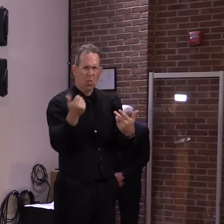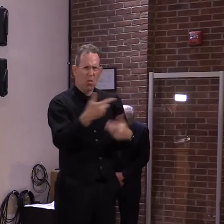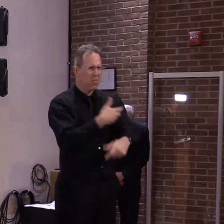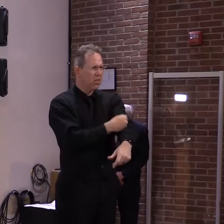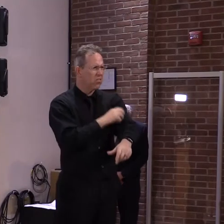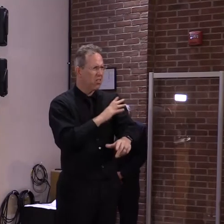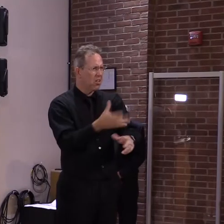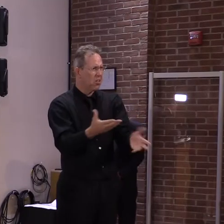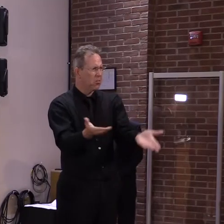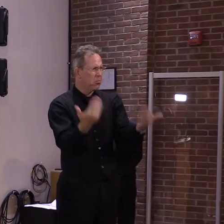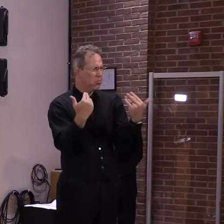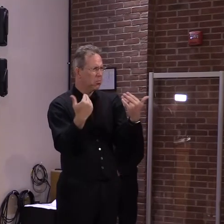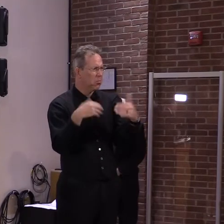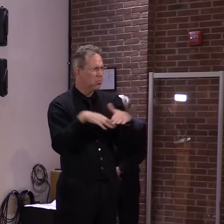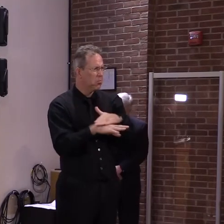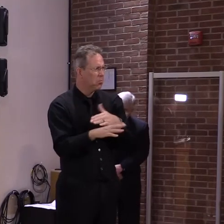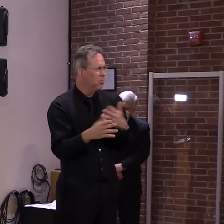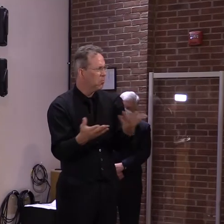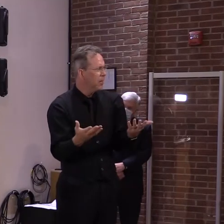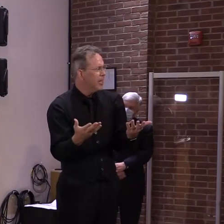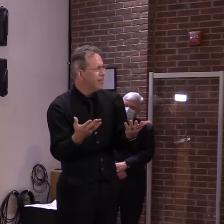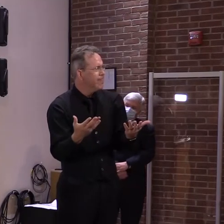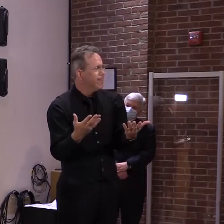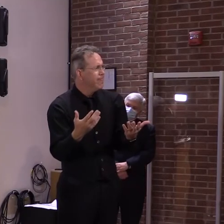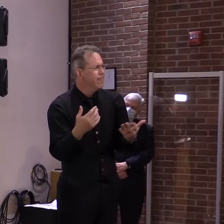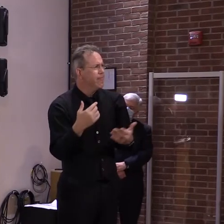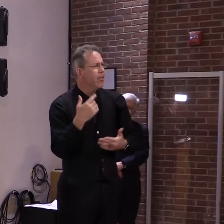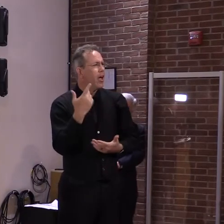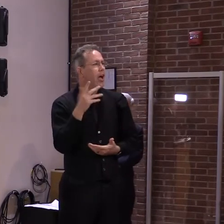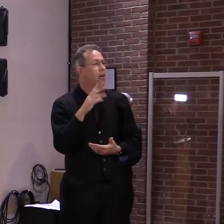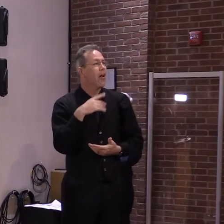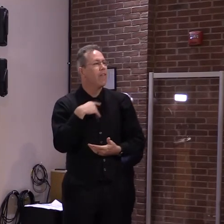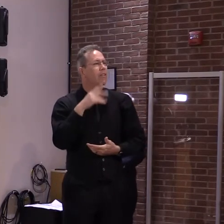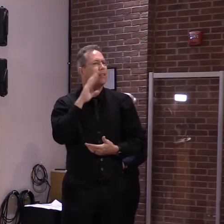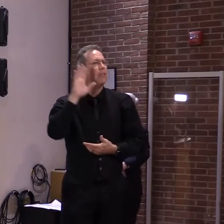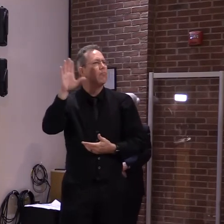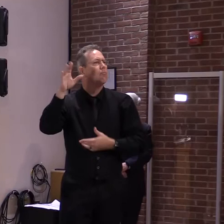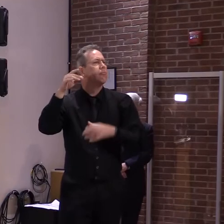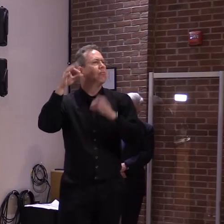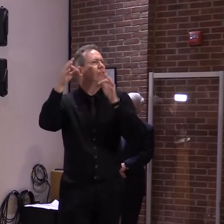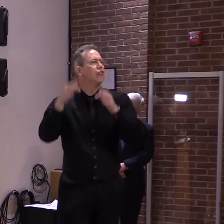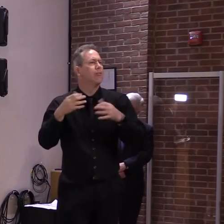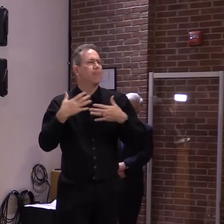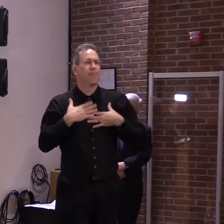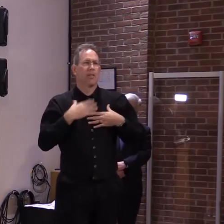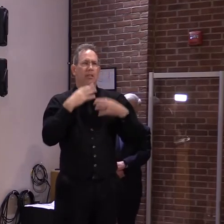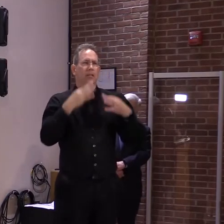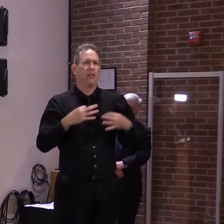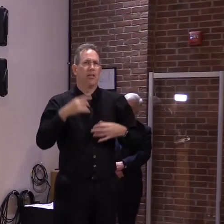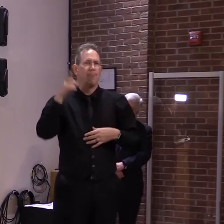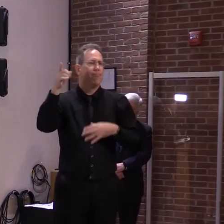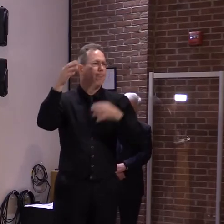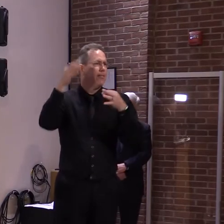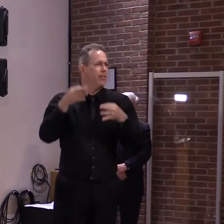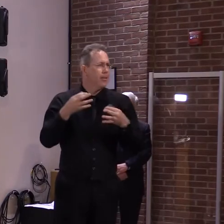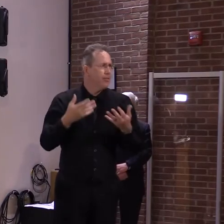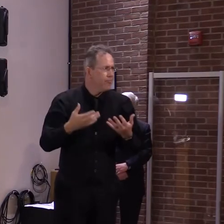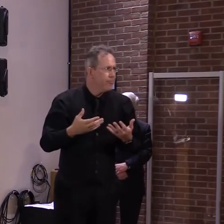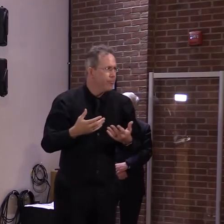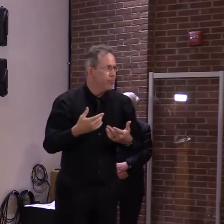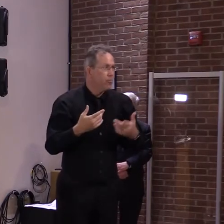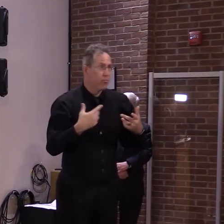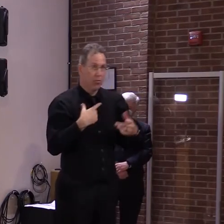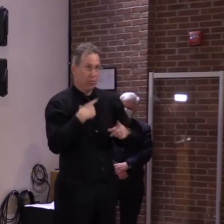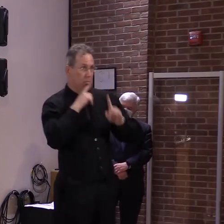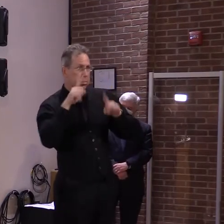we'll have to see what they do. It's not something that we have any. They make their own rules about what they do,